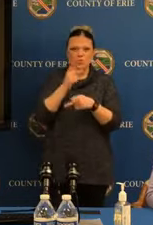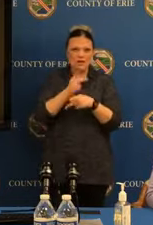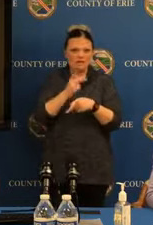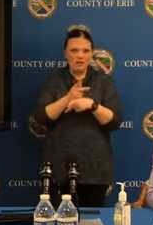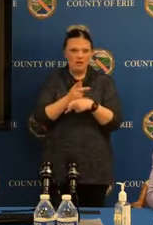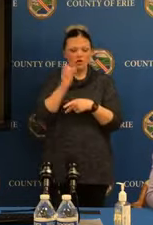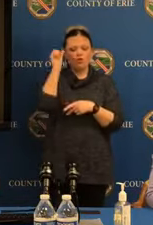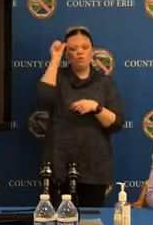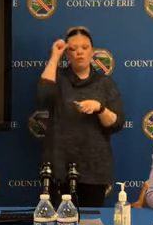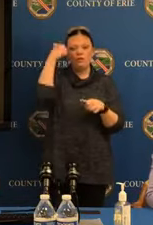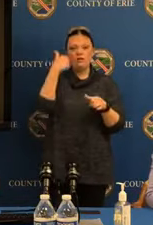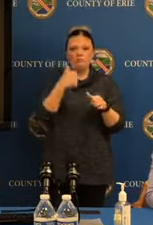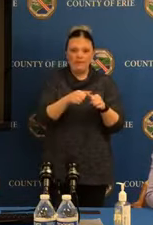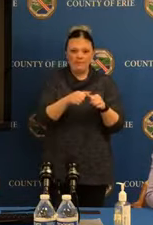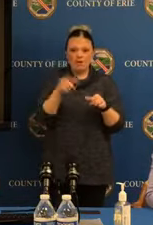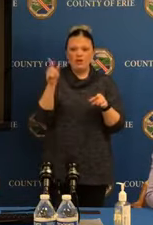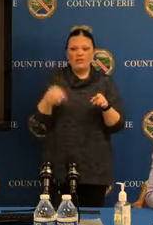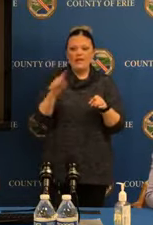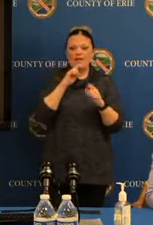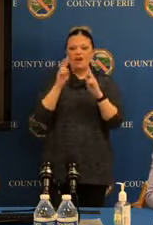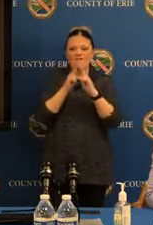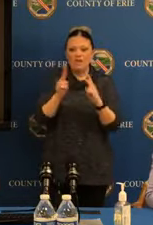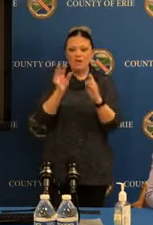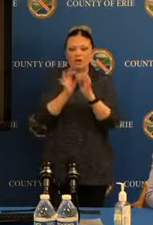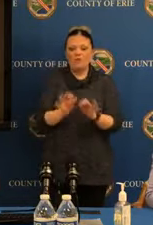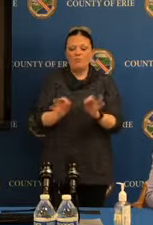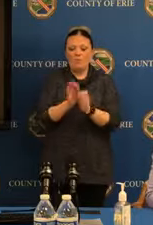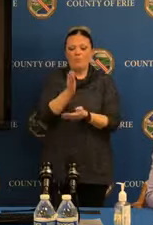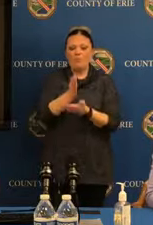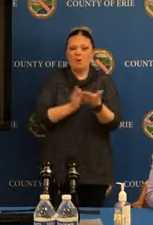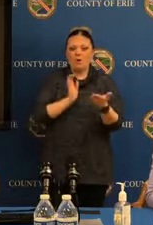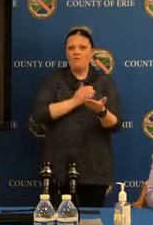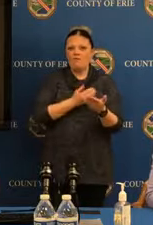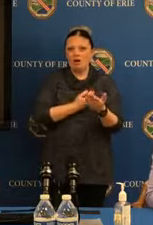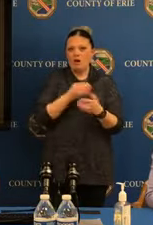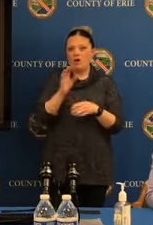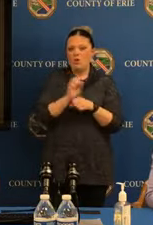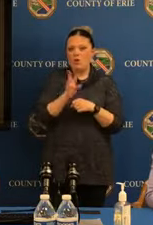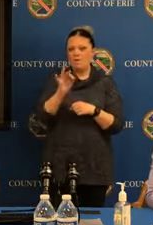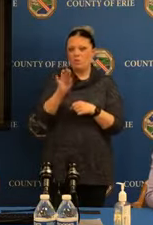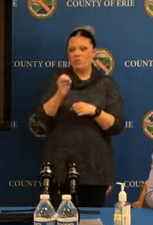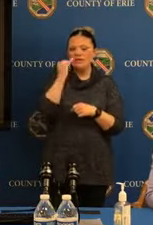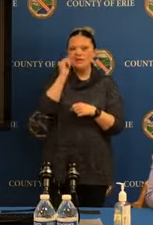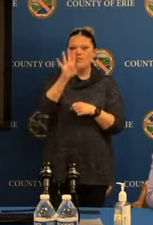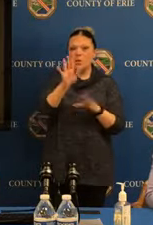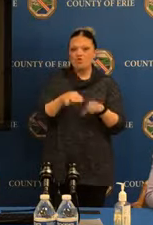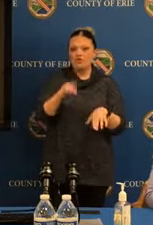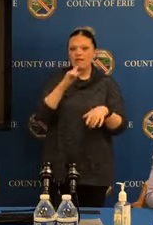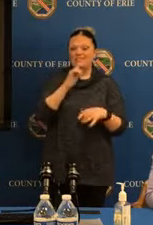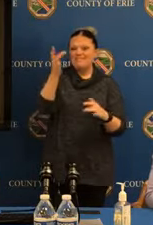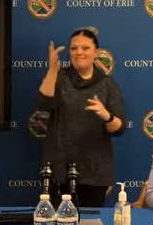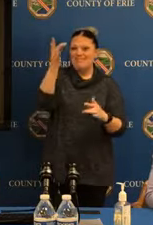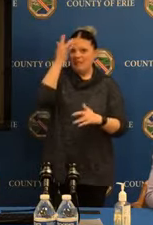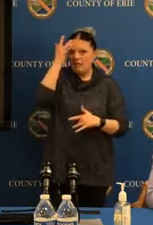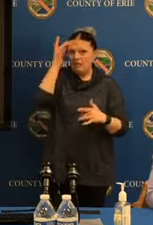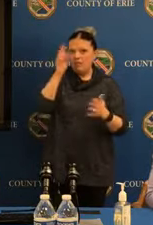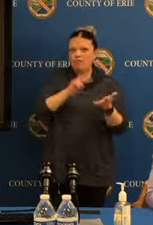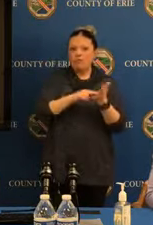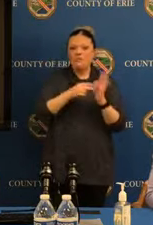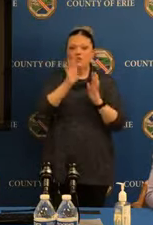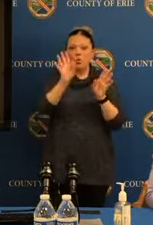children, remember, they are very important part of our workforce. So if your child is ill, that means that your